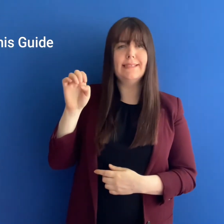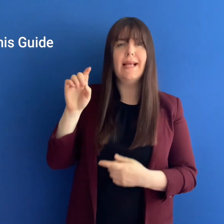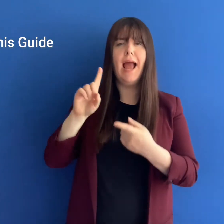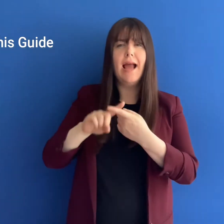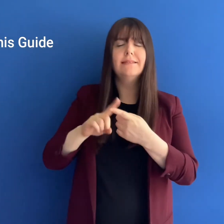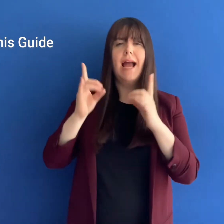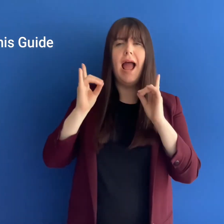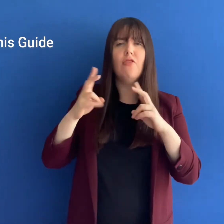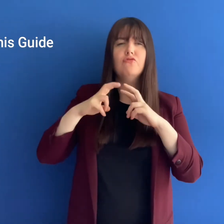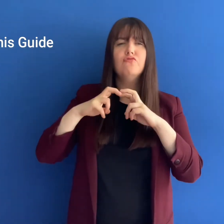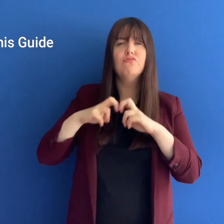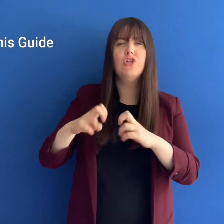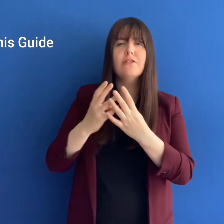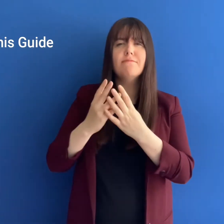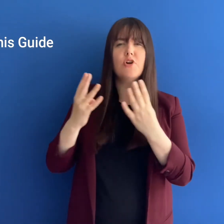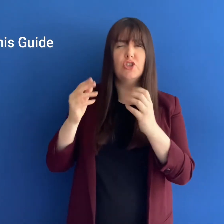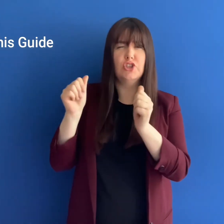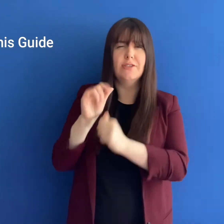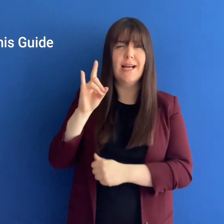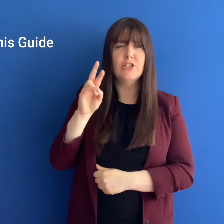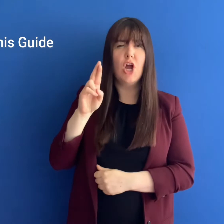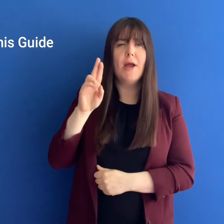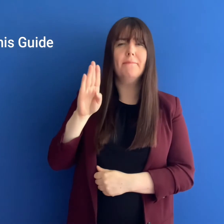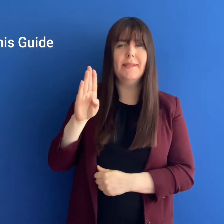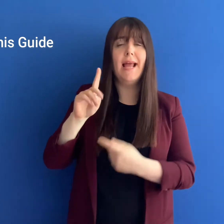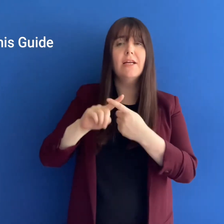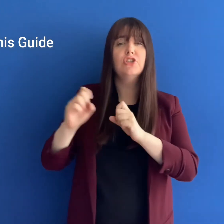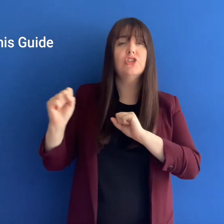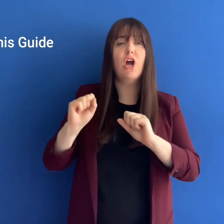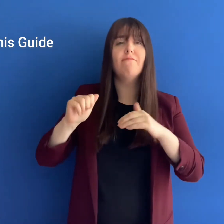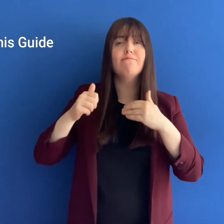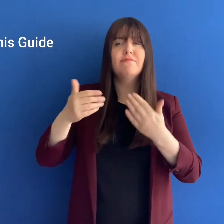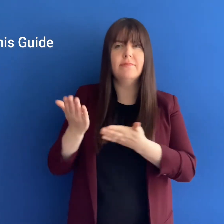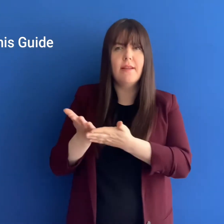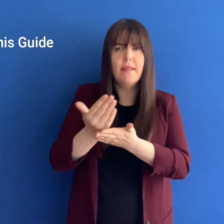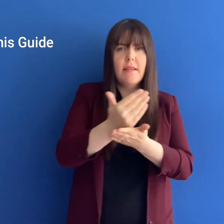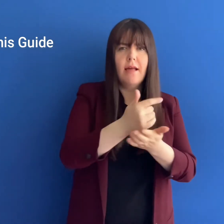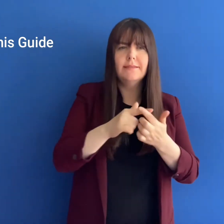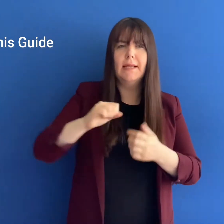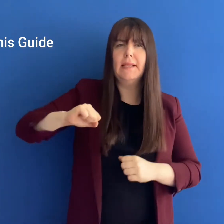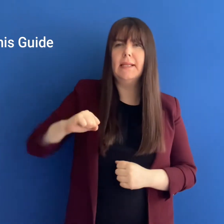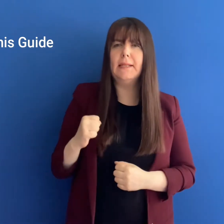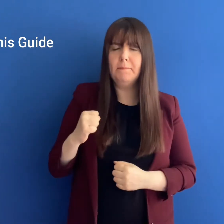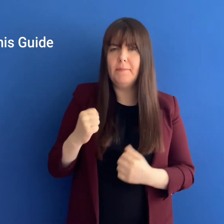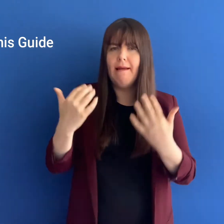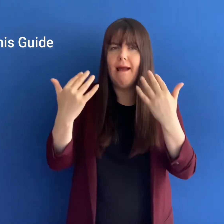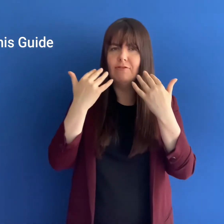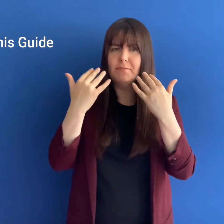This guide will tell you how and why the Health Service Executive and the Health Research Board, the HRB, and